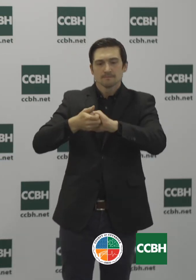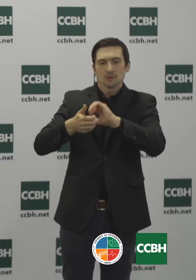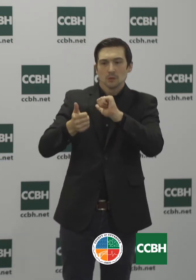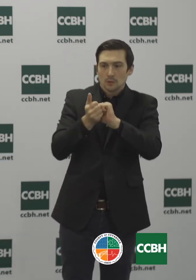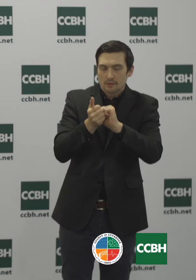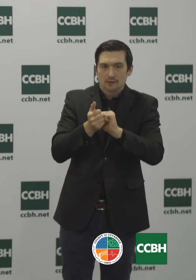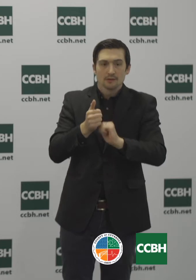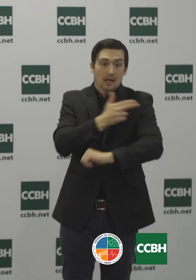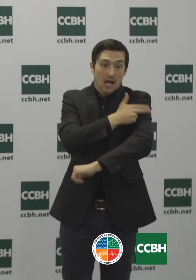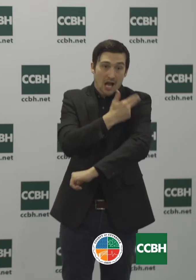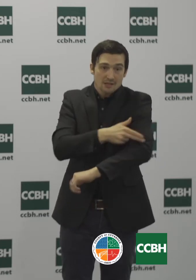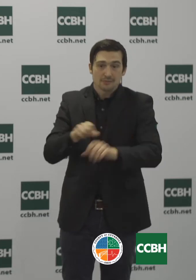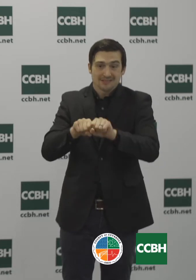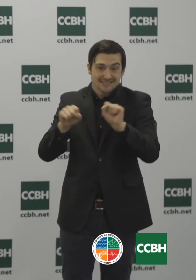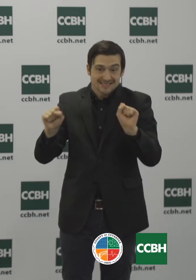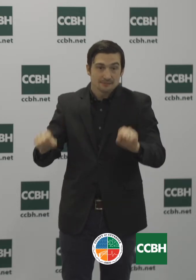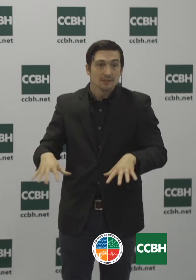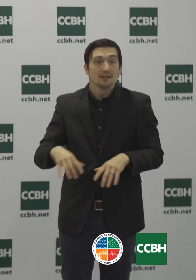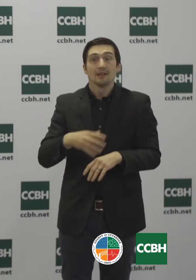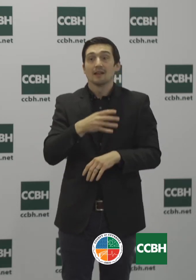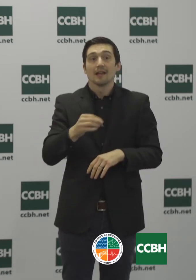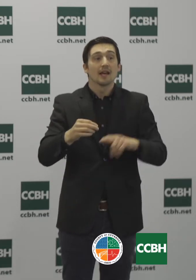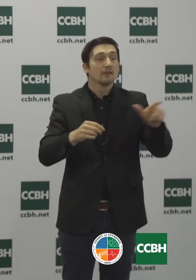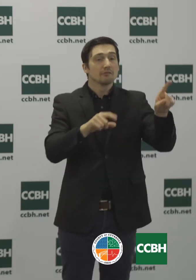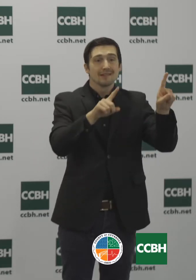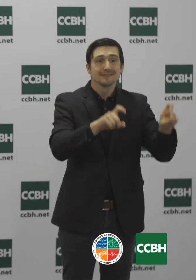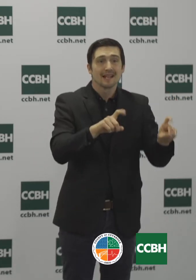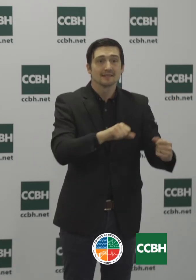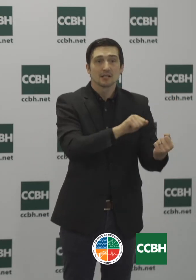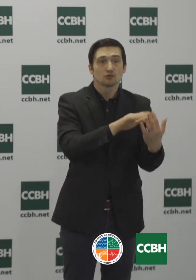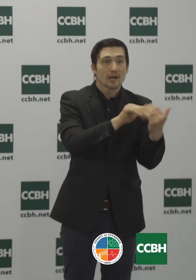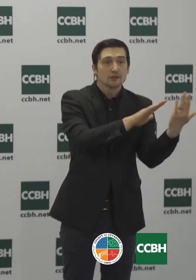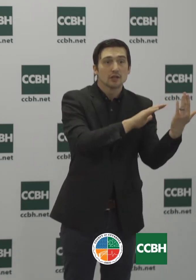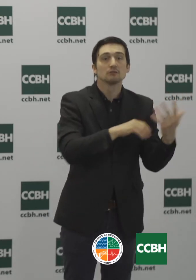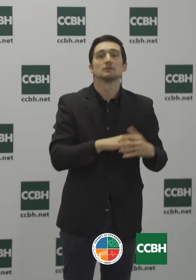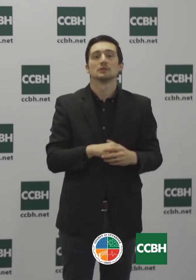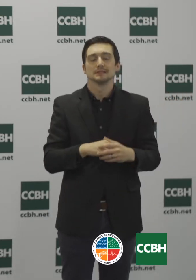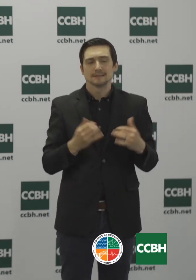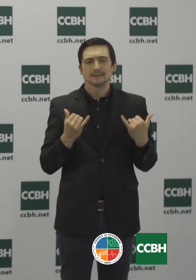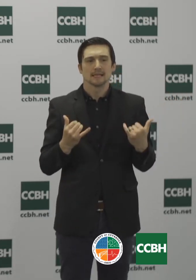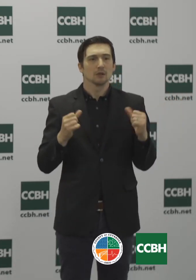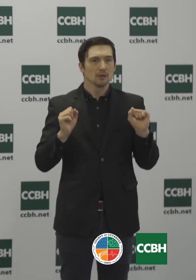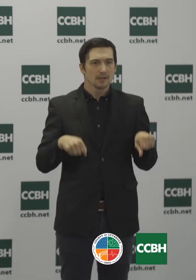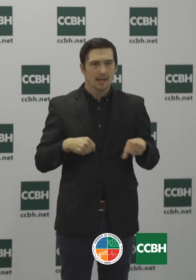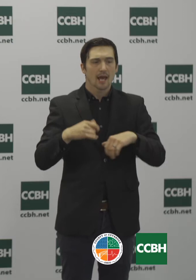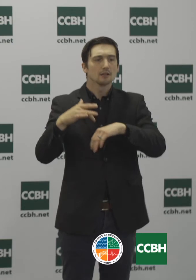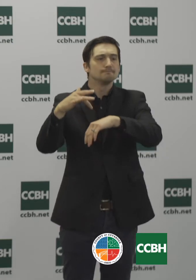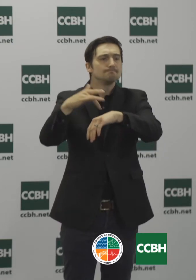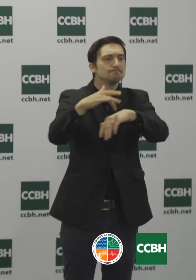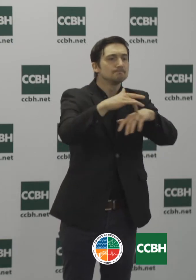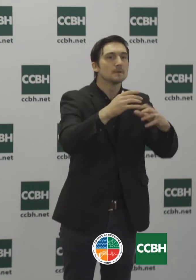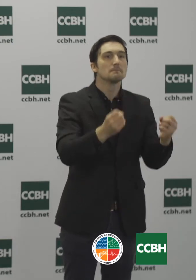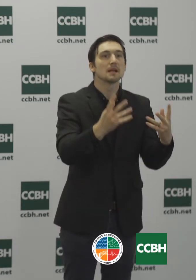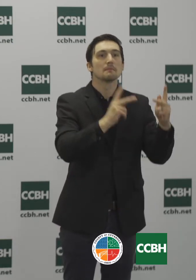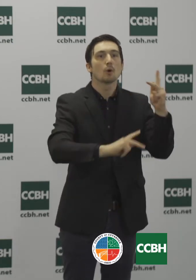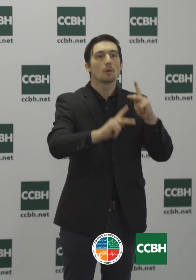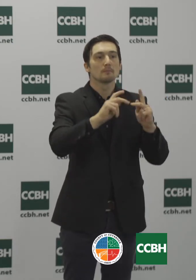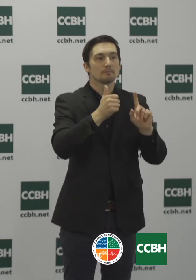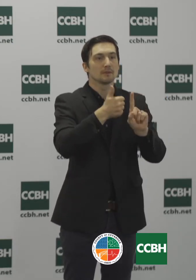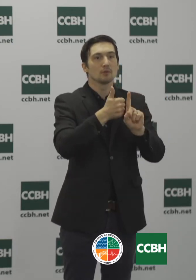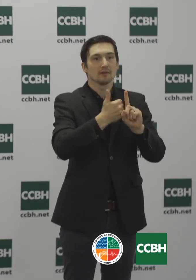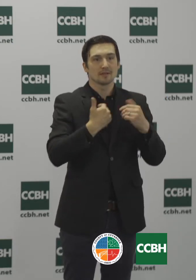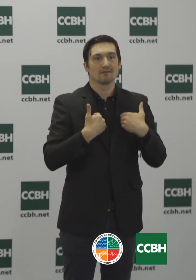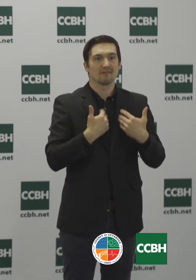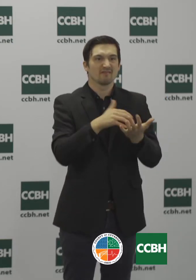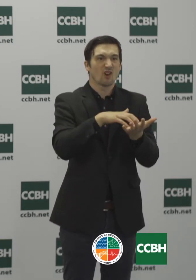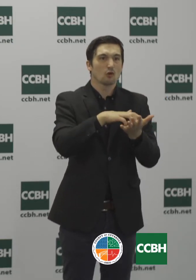this expanded community testing strategy will allow us to reach a much larger population of those at risk, following the new